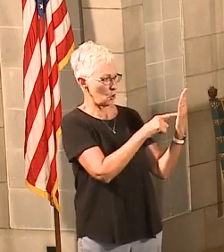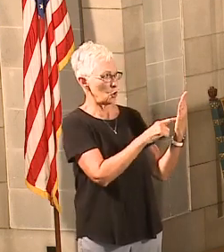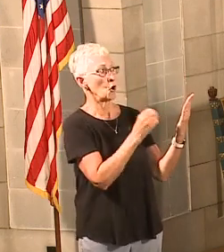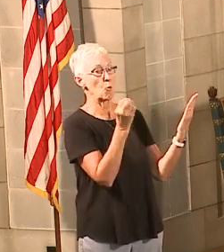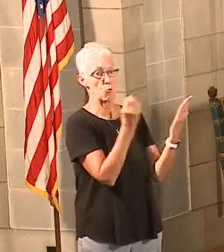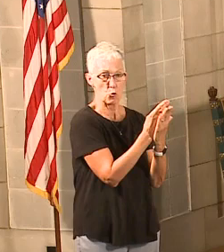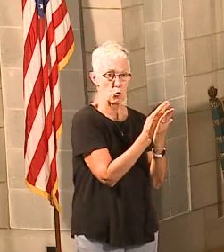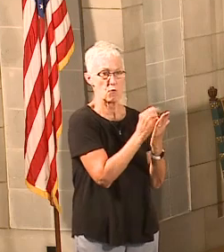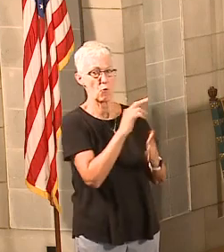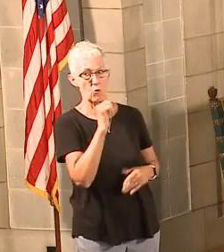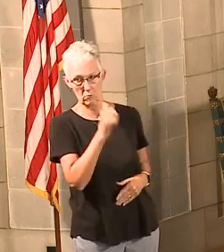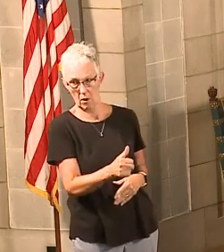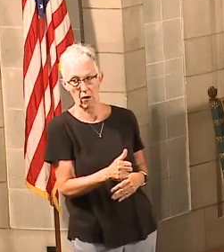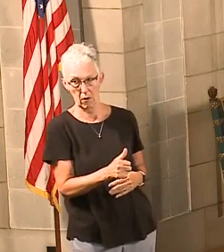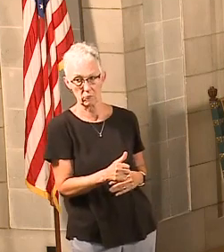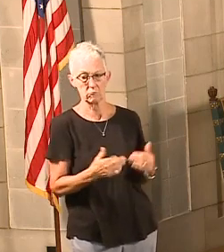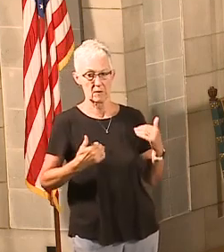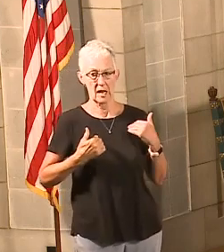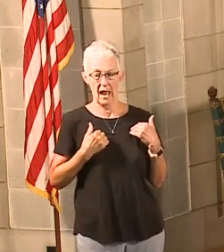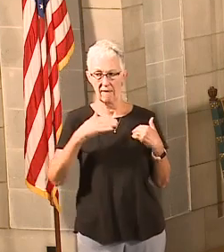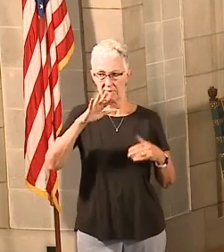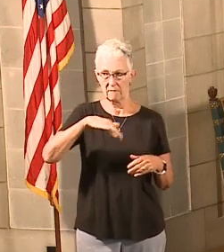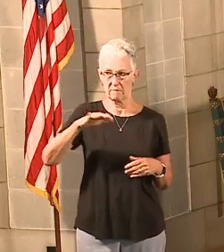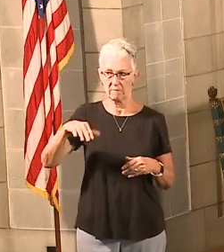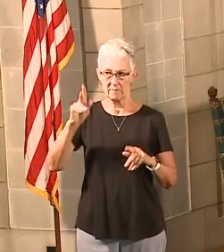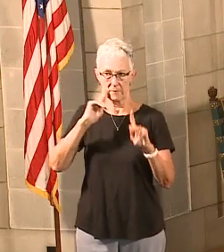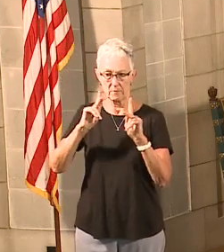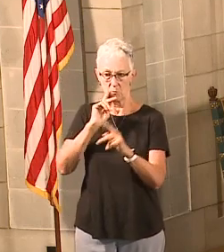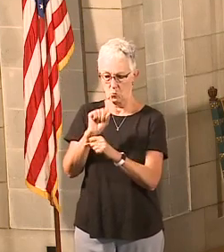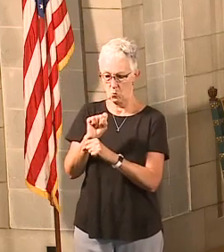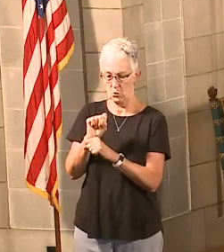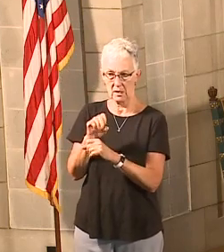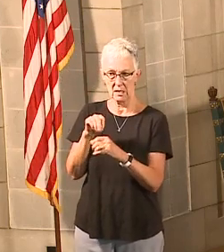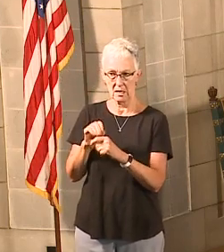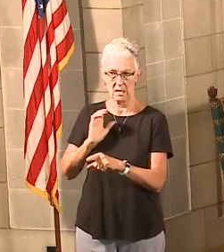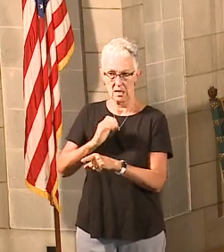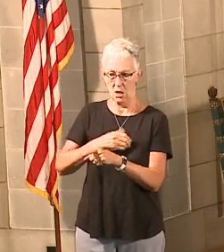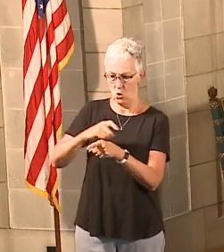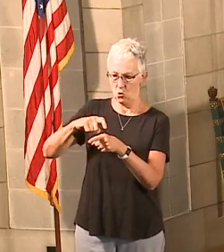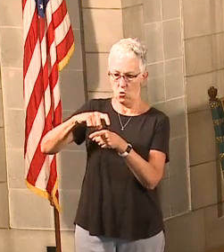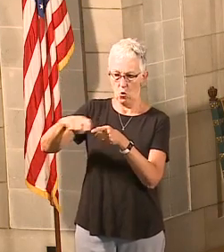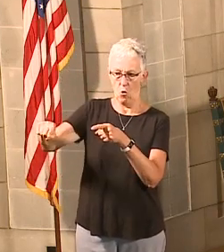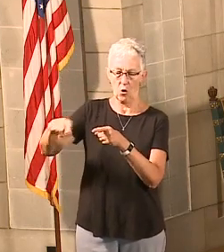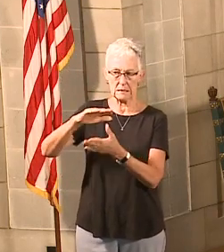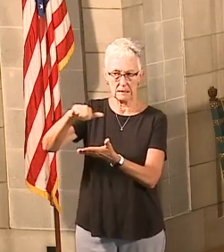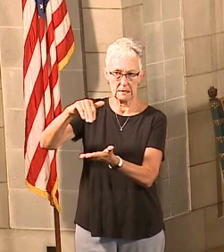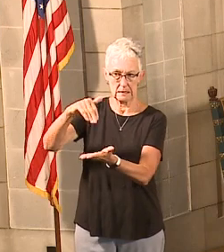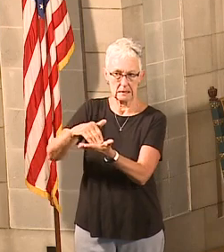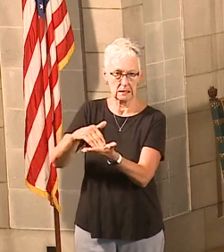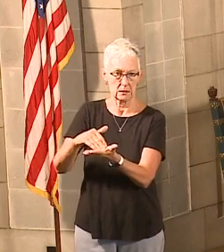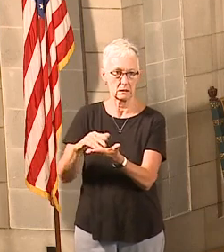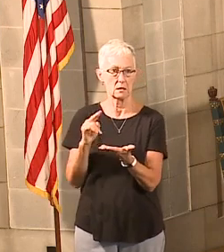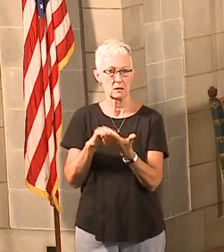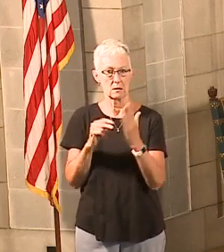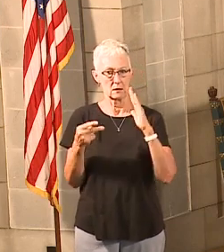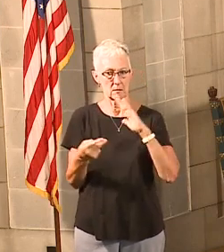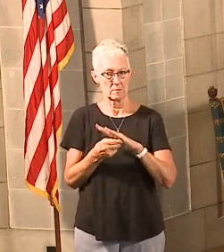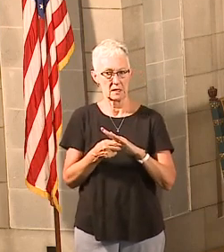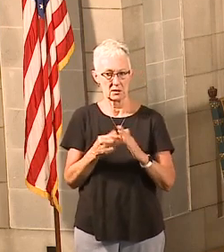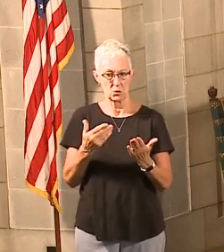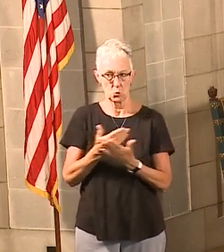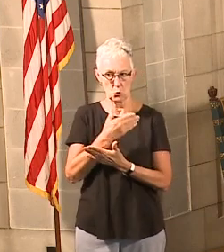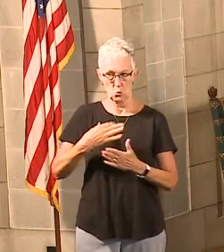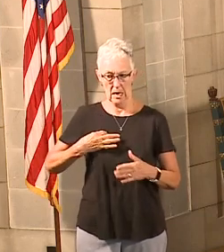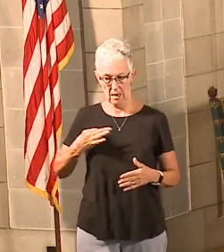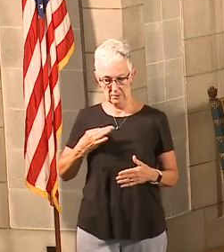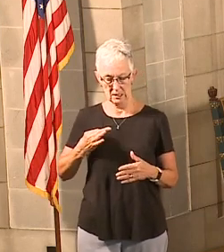additionally 55 call center agents through a call center that will help us take changes and new applications